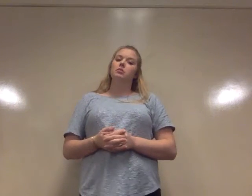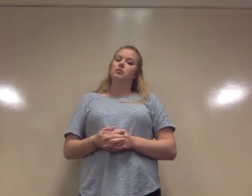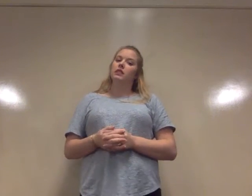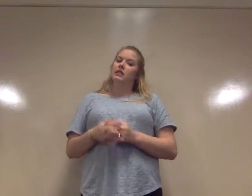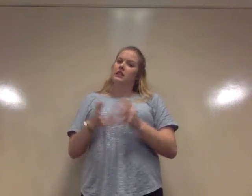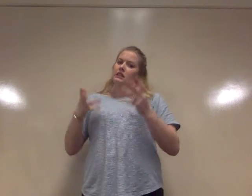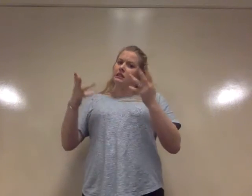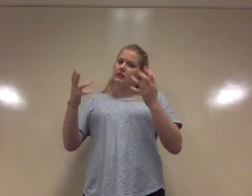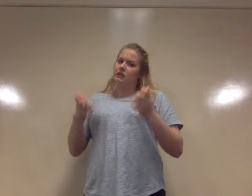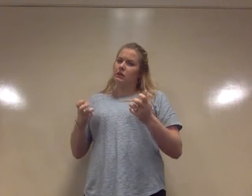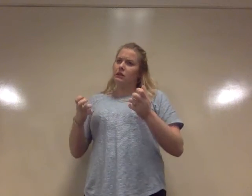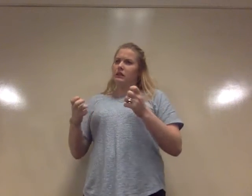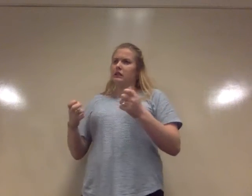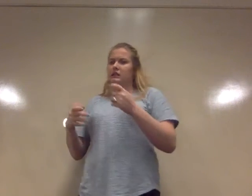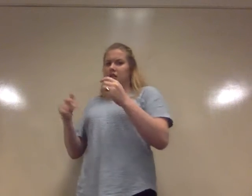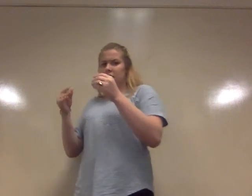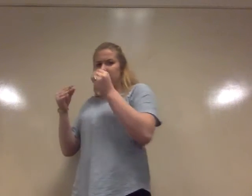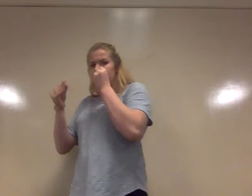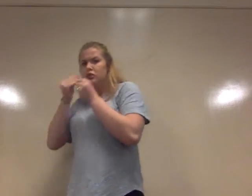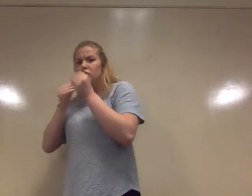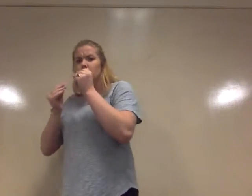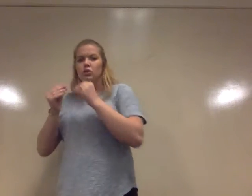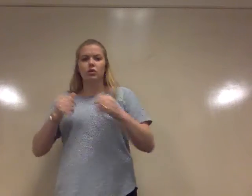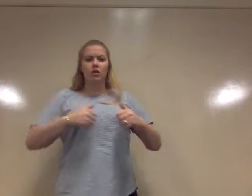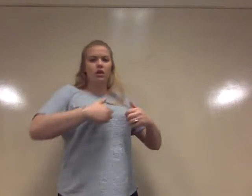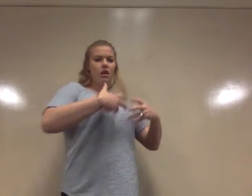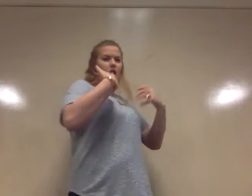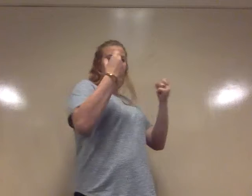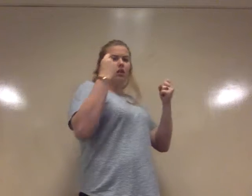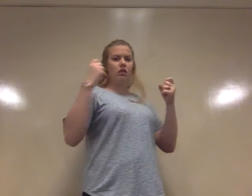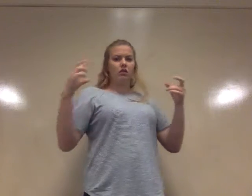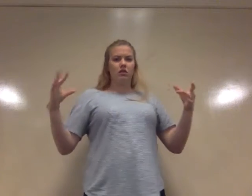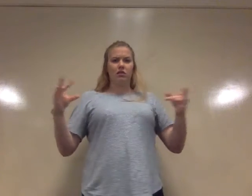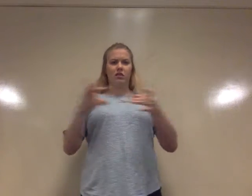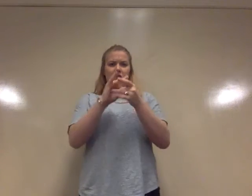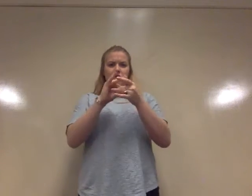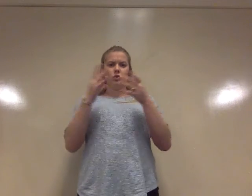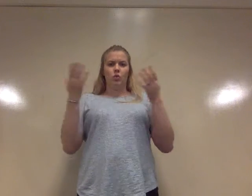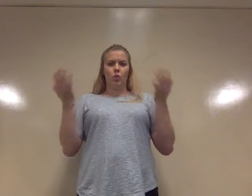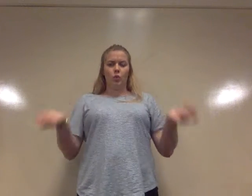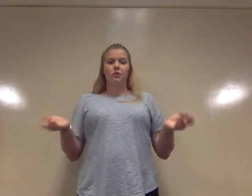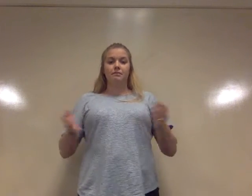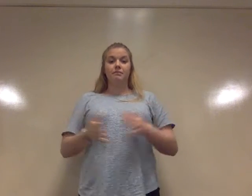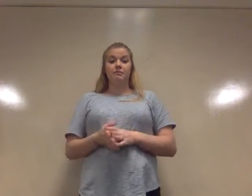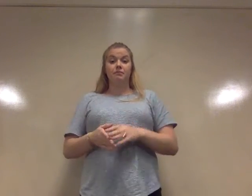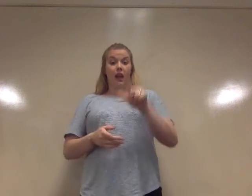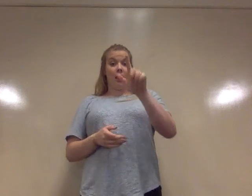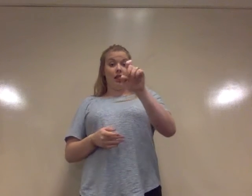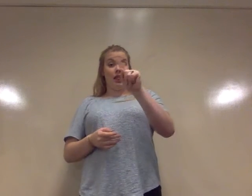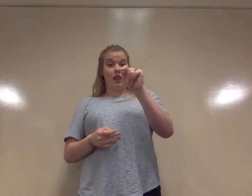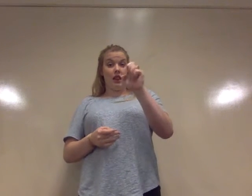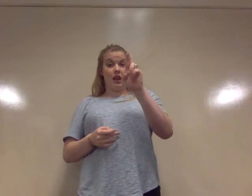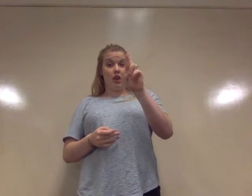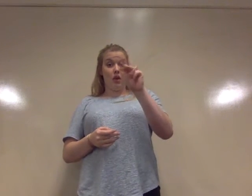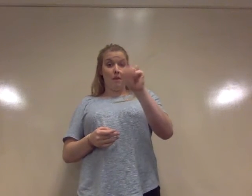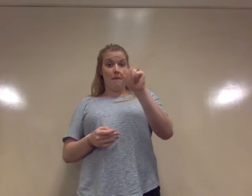link between food and health, I visited 2 physicians in Los Angeles, Dr. Matt Lederman and Dr. Alona Pulday.